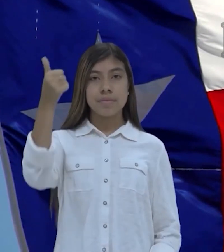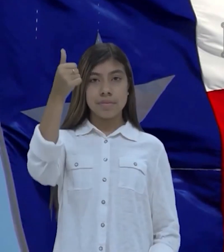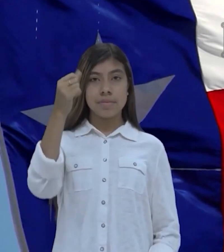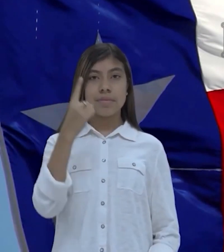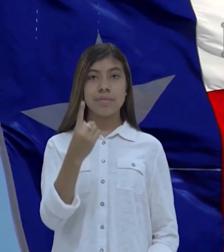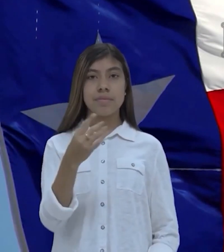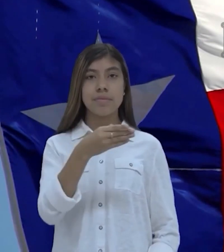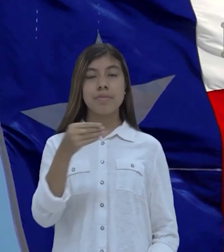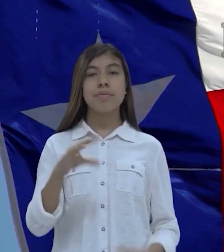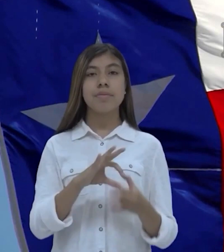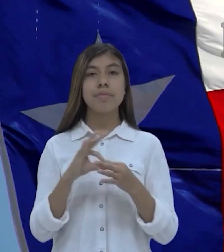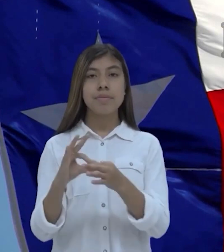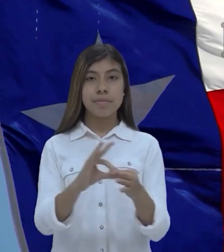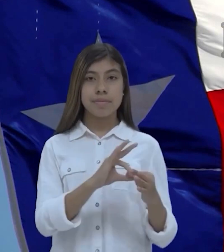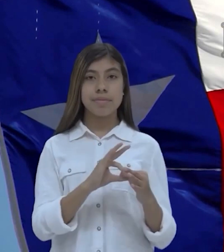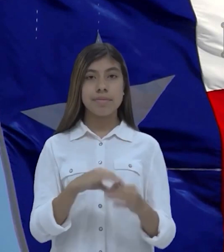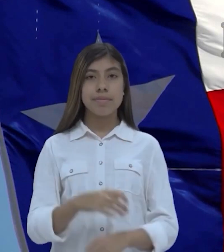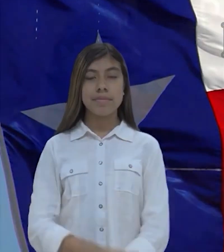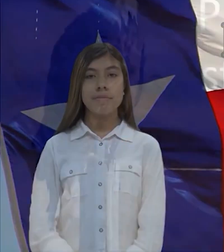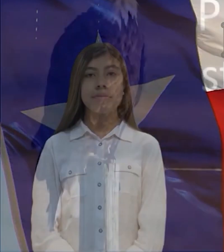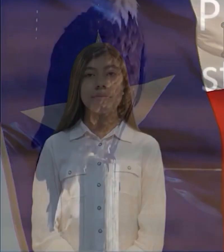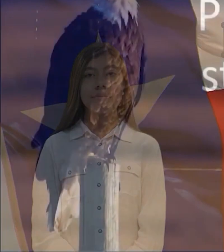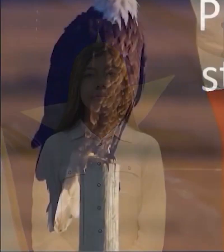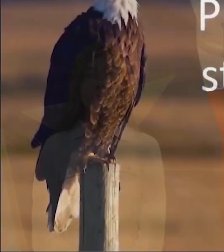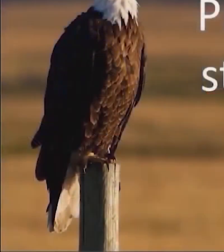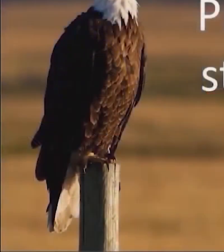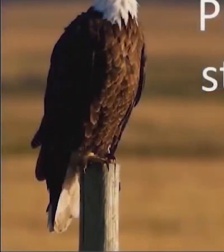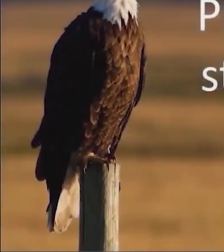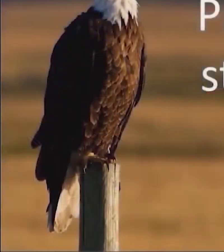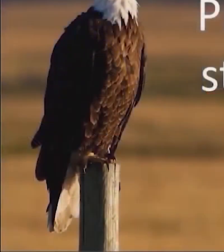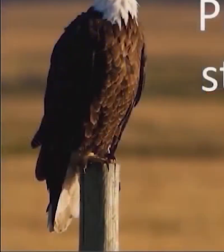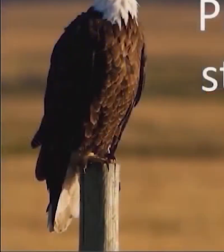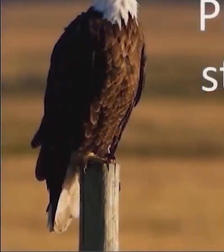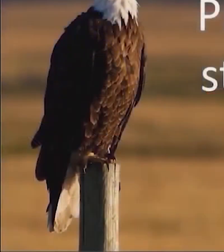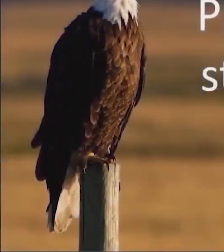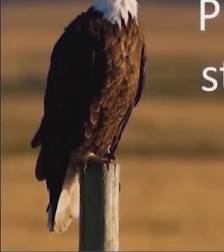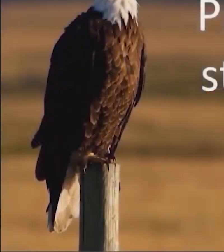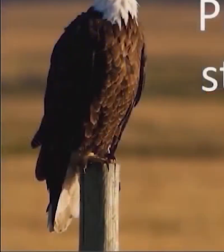God, one and indivisible. Please remain standing for a moment of silence.